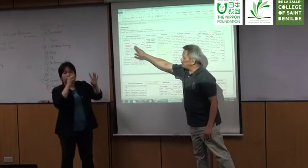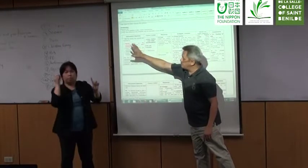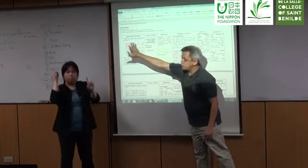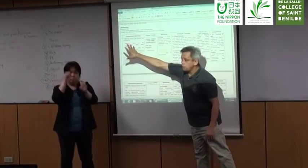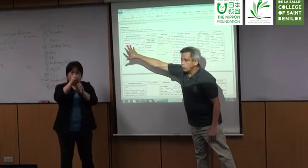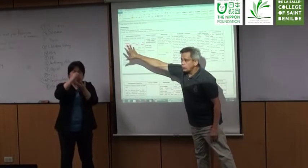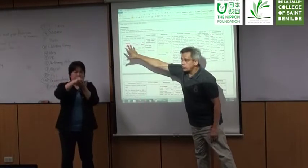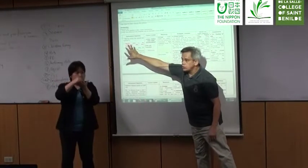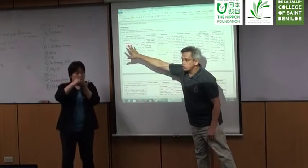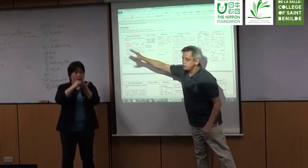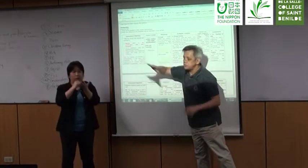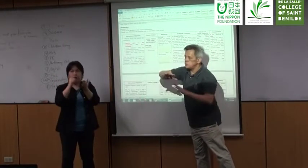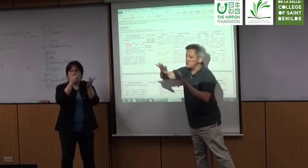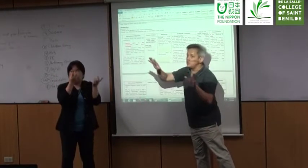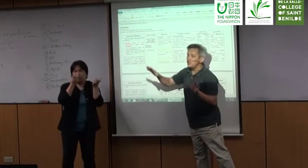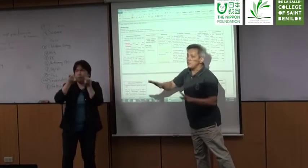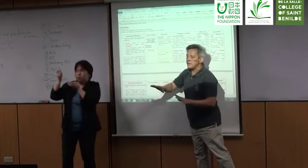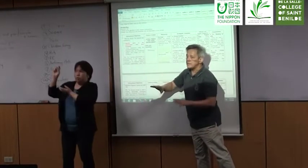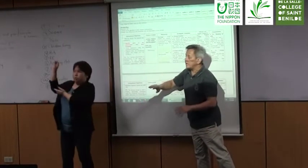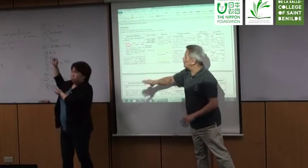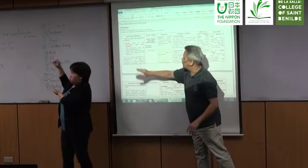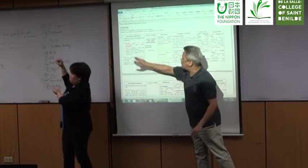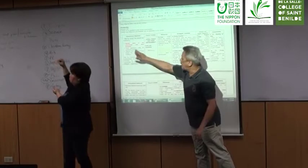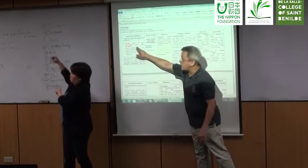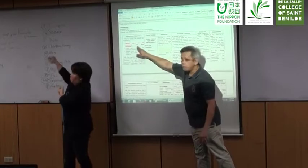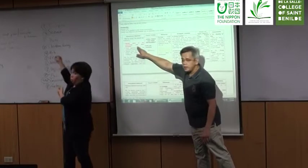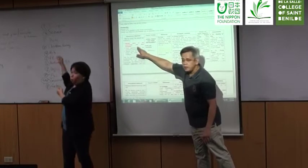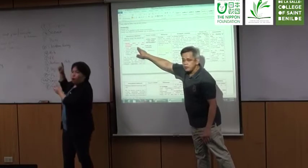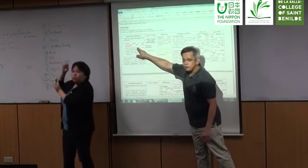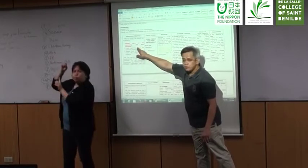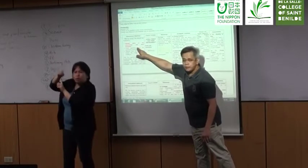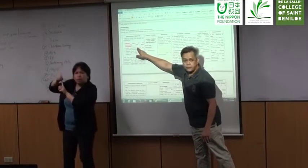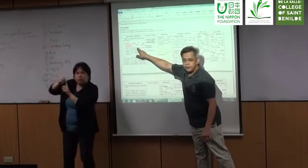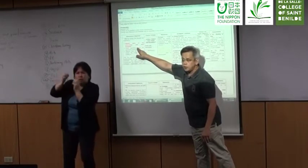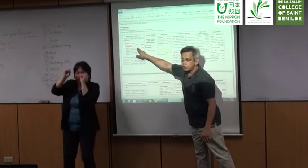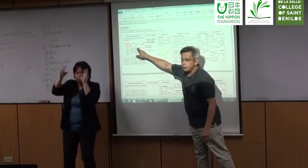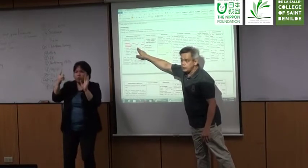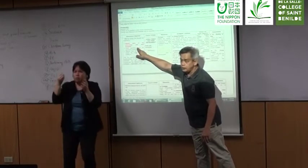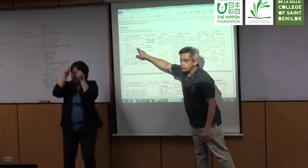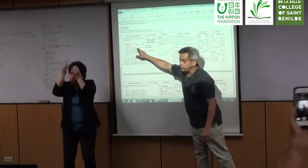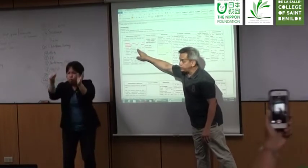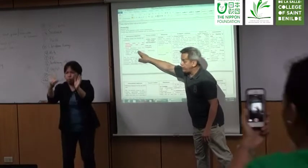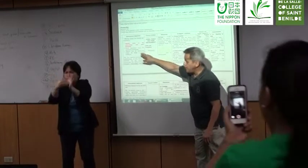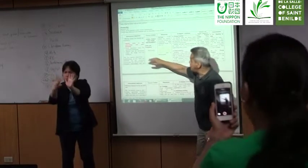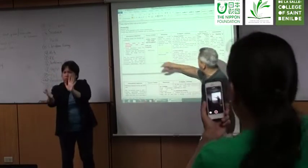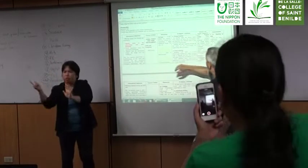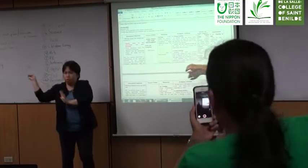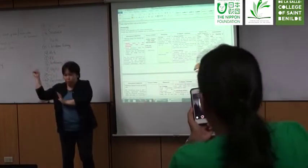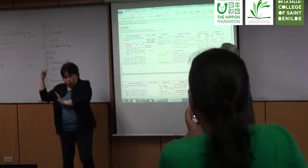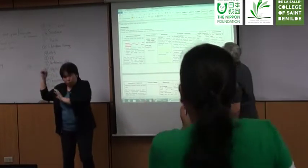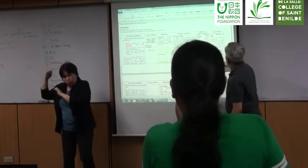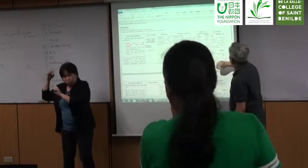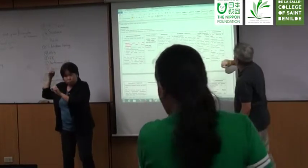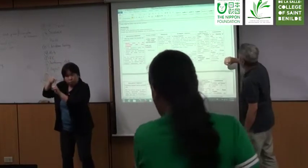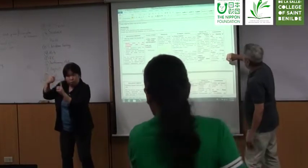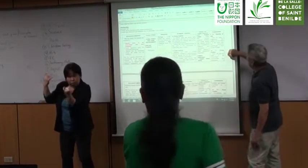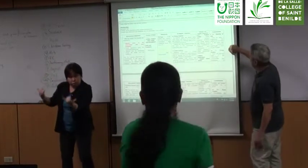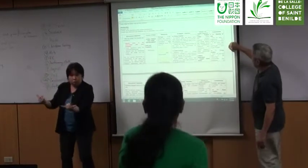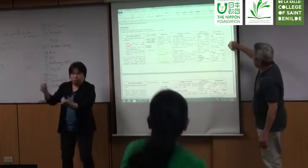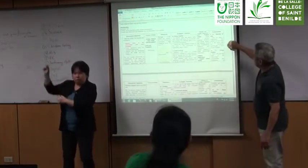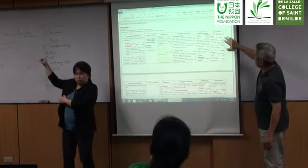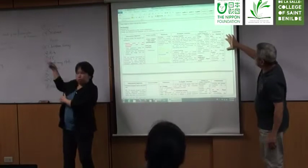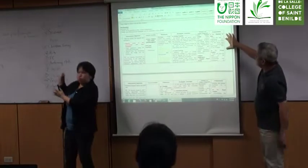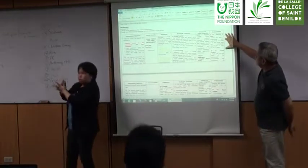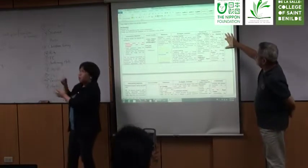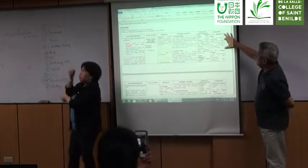learning outcomes on the board so that the students will know exactly what will happen for that particular period or day. And then what